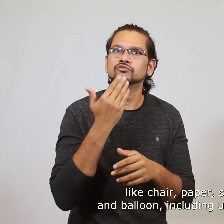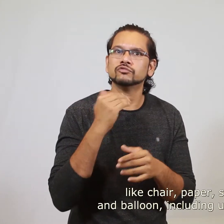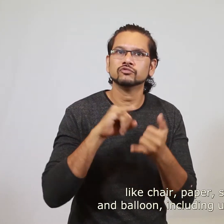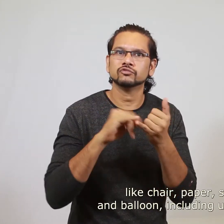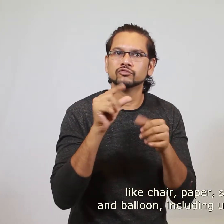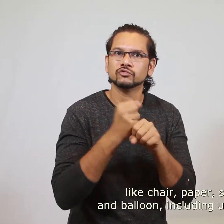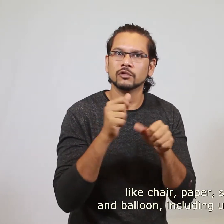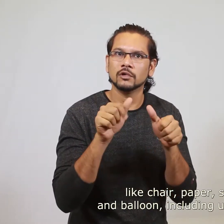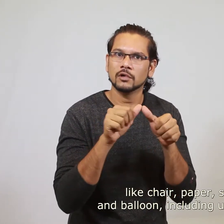like chair,